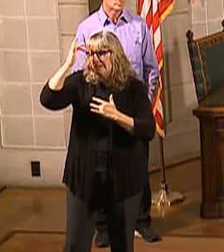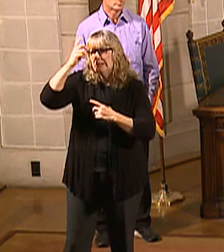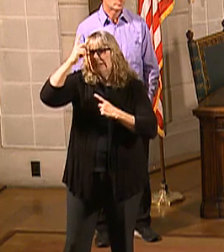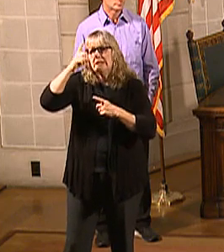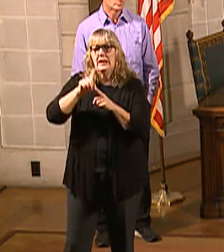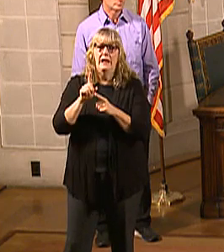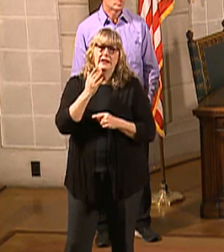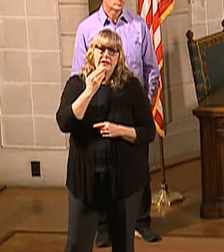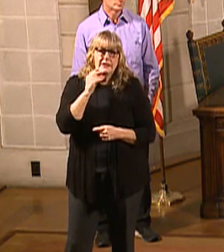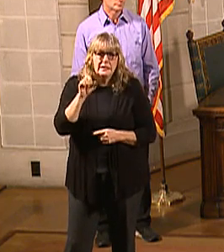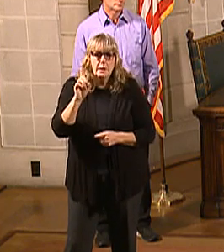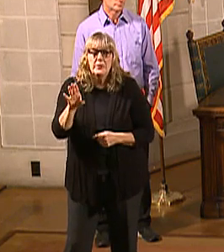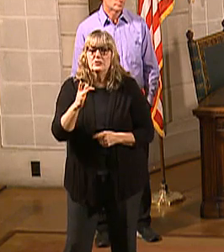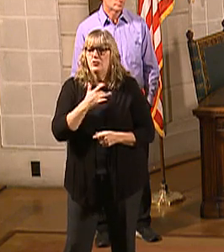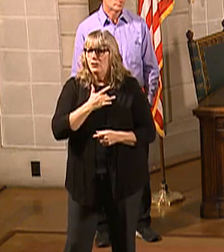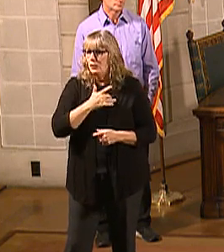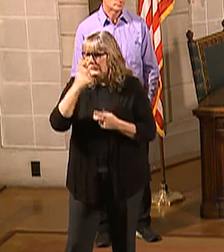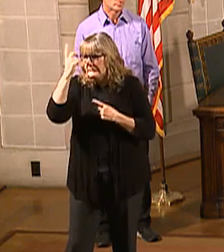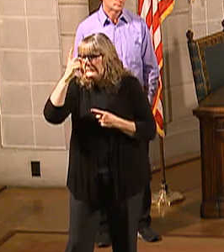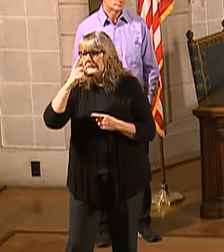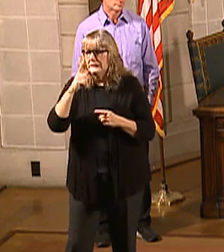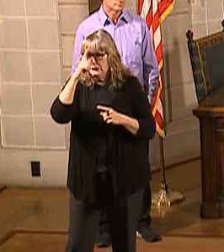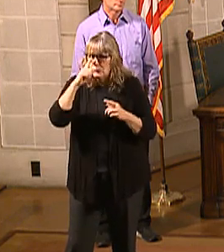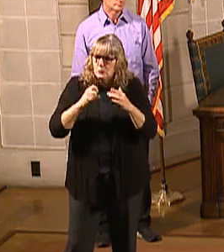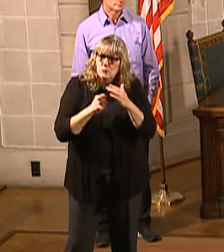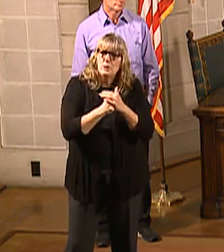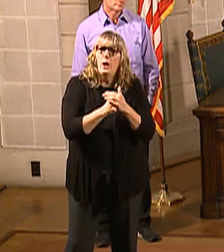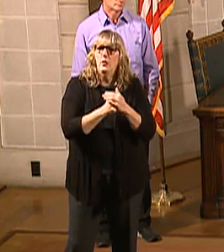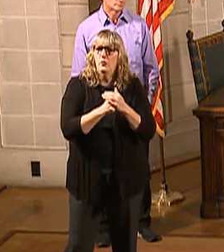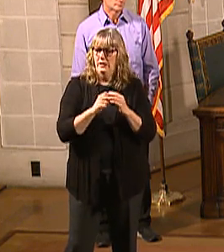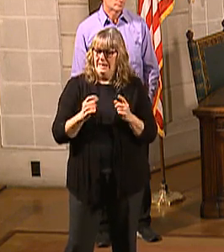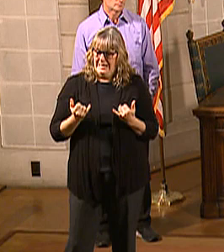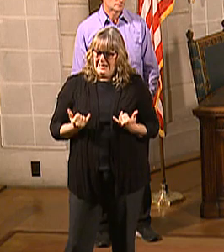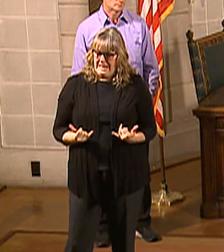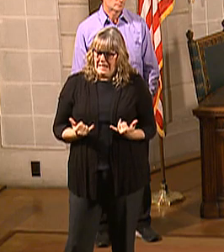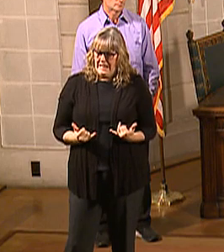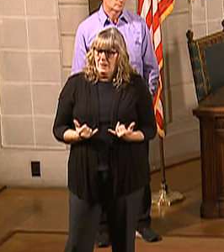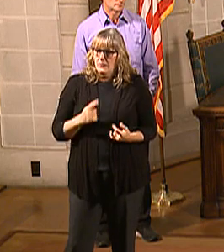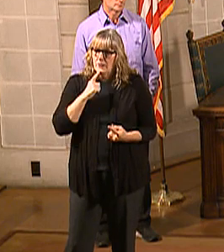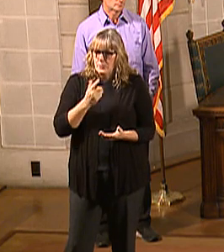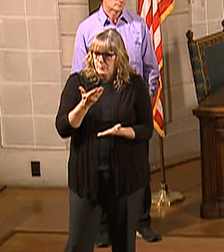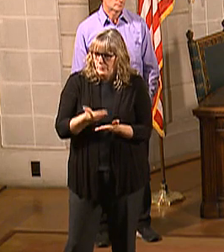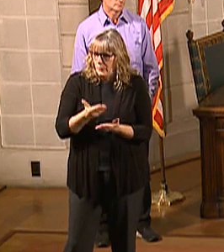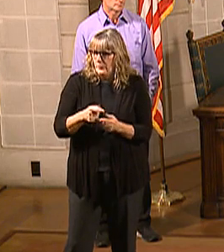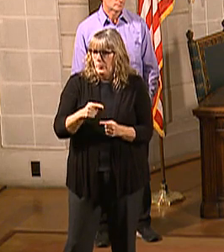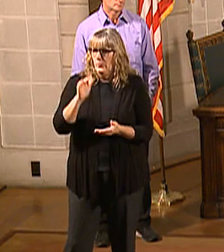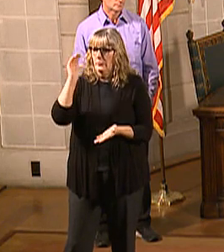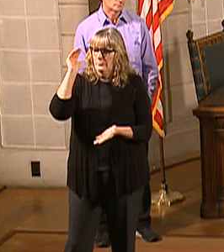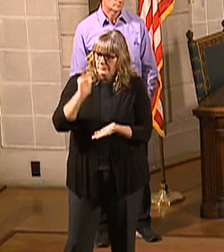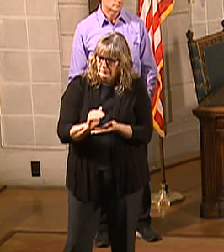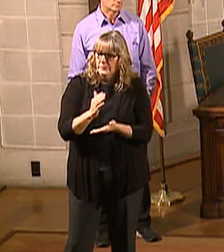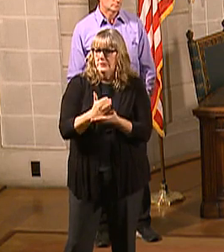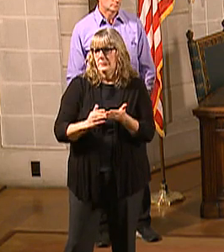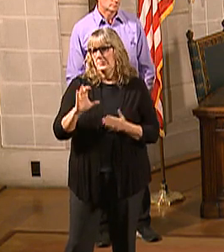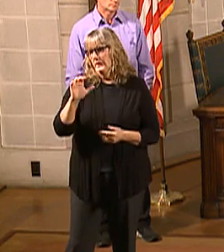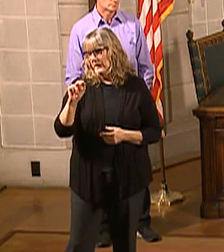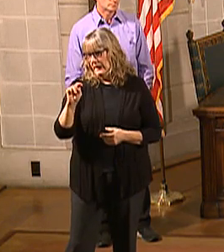such as diabetes, heart disease, stroke, and even now it's proven to decrease certain types of